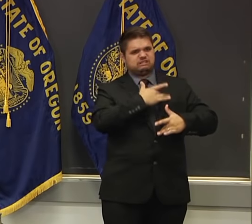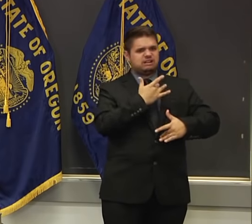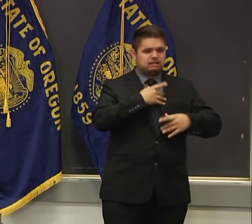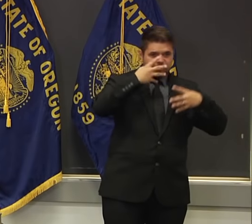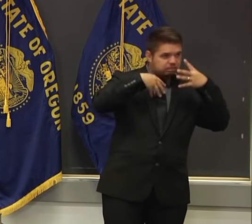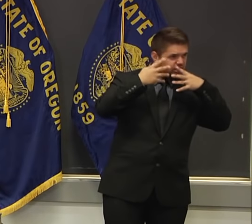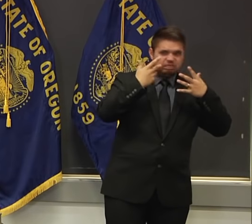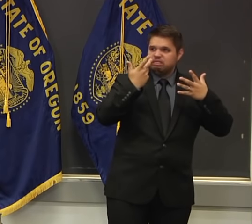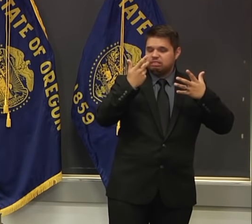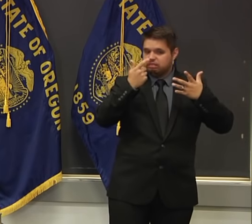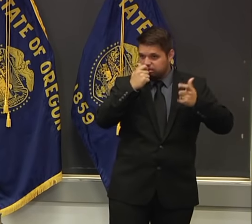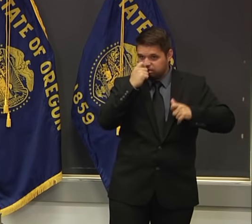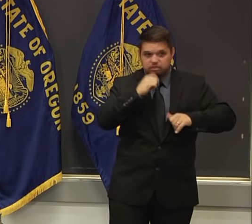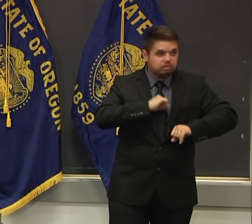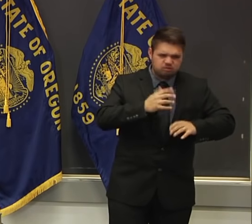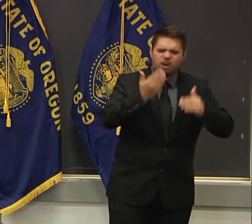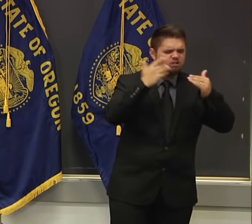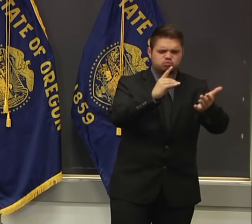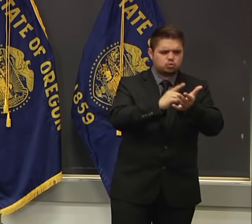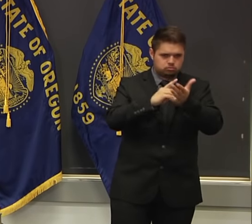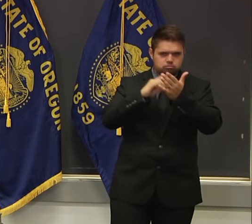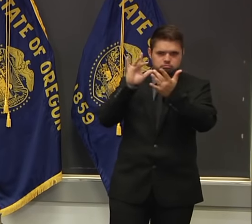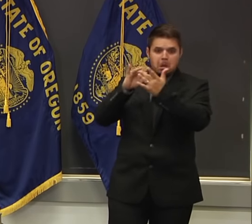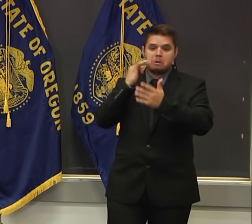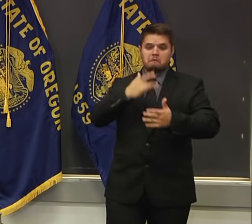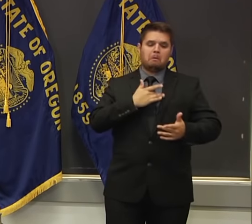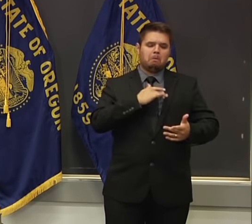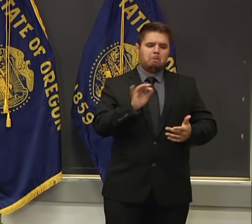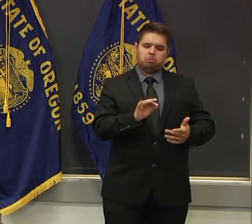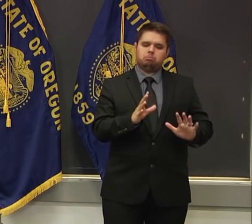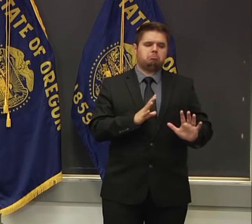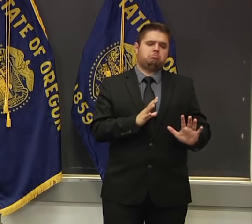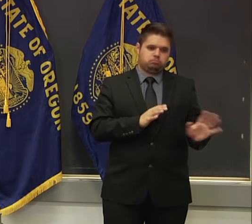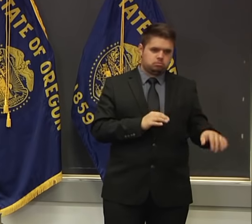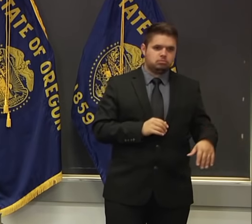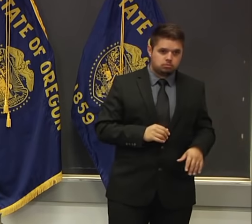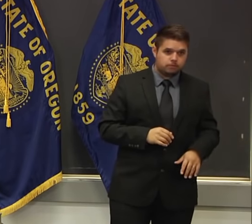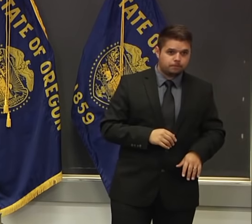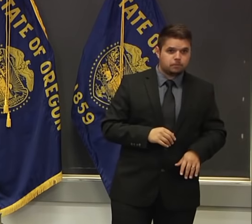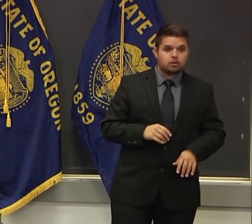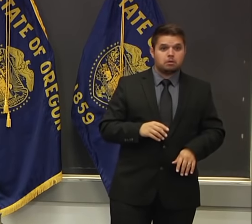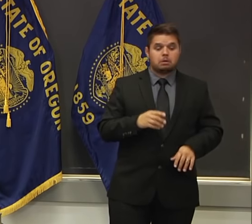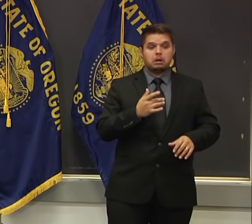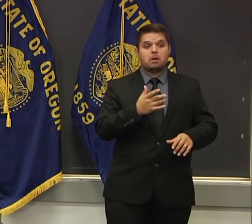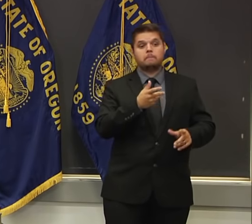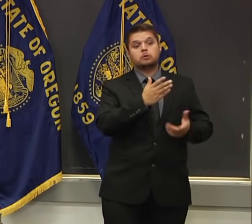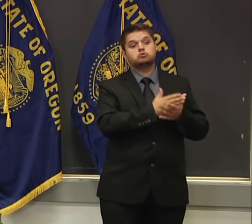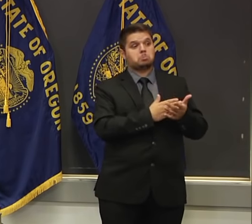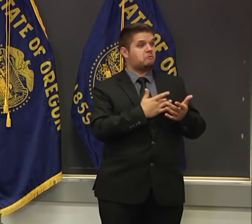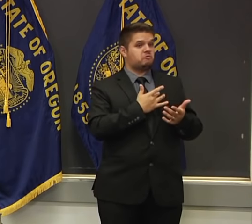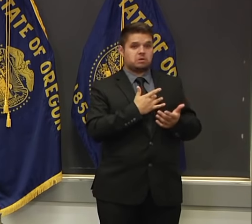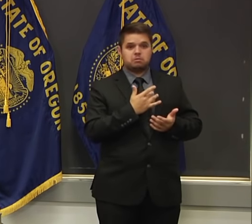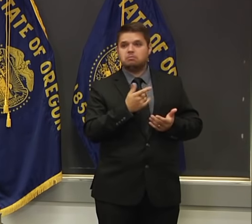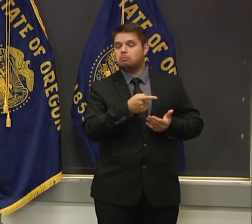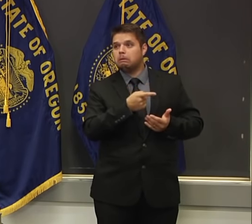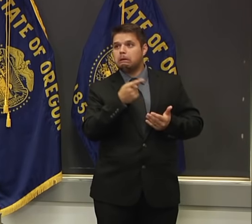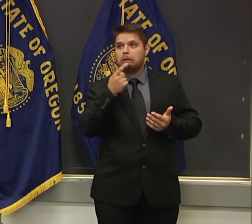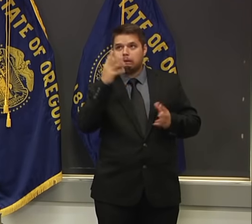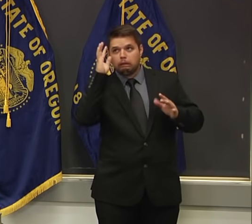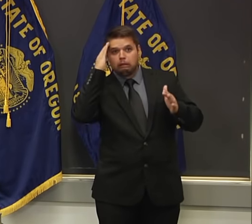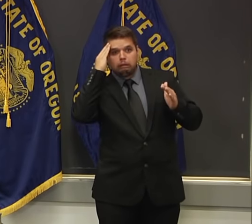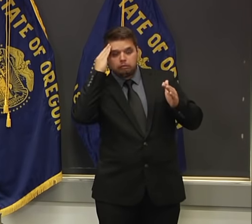healthcare provider rather whenever there's something that's really worrying you. But otherwise, even after the sky's clear, you shouldn't be too worried